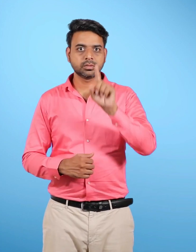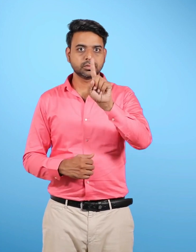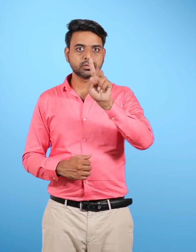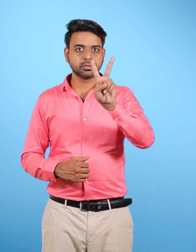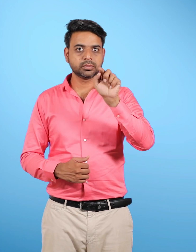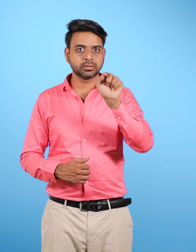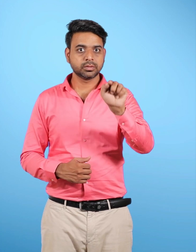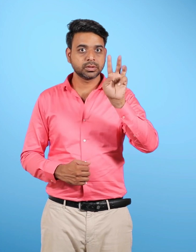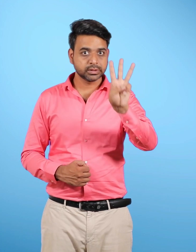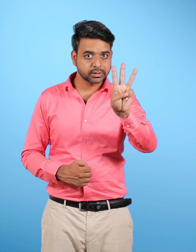12.3.